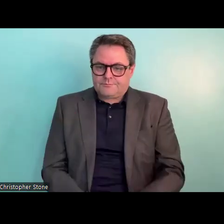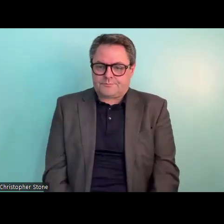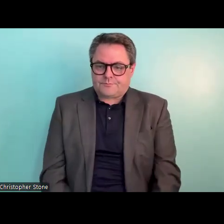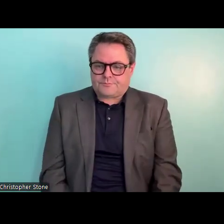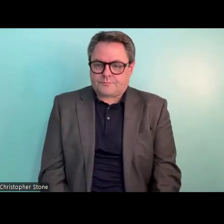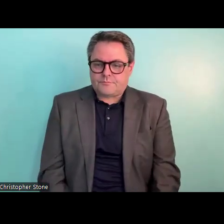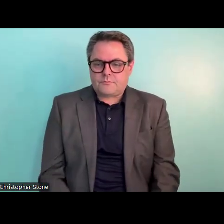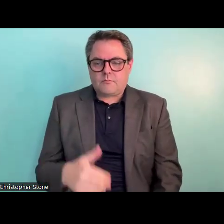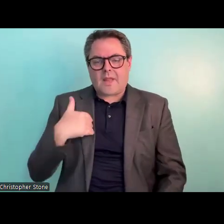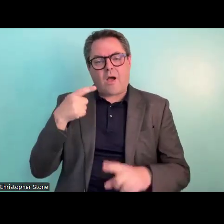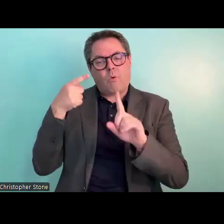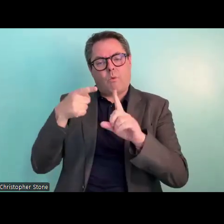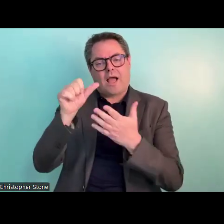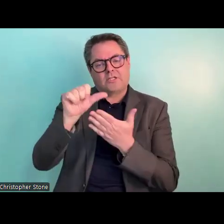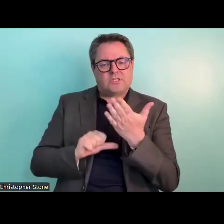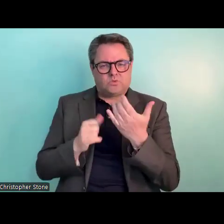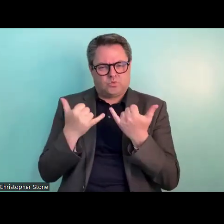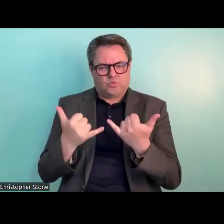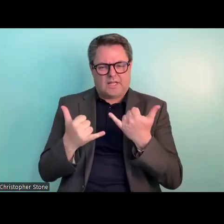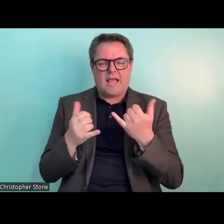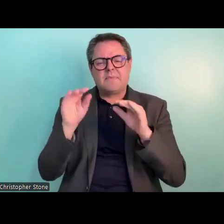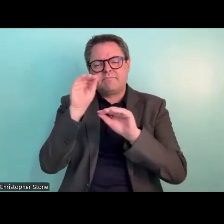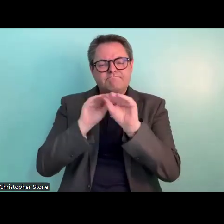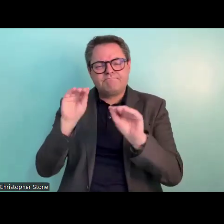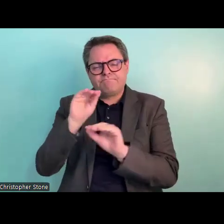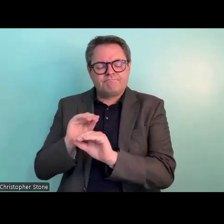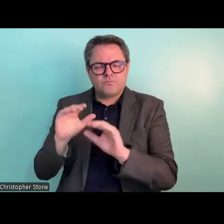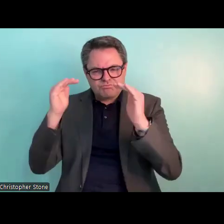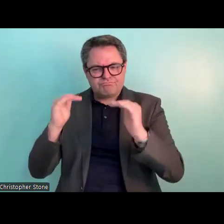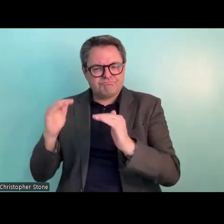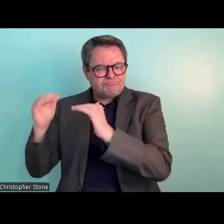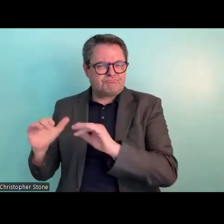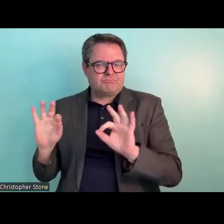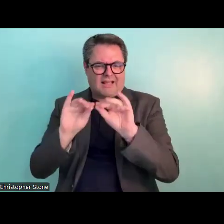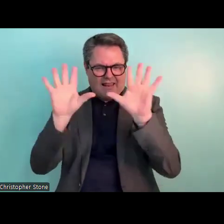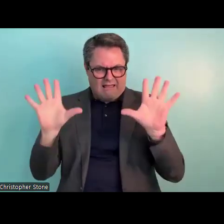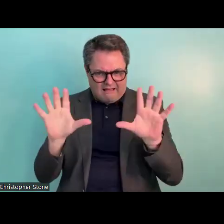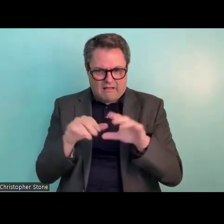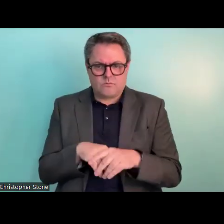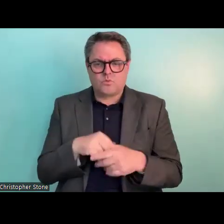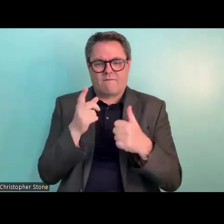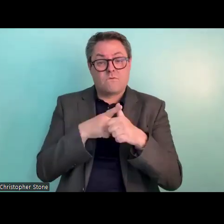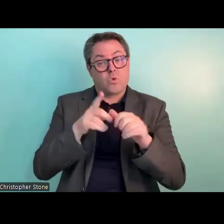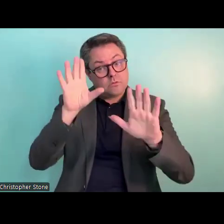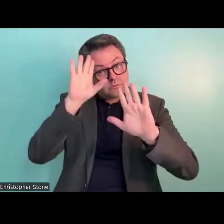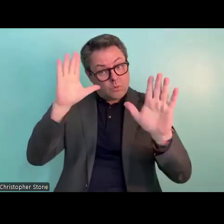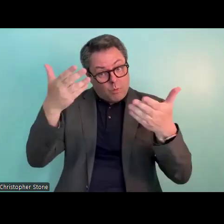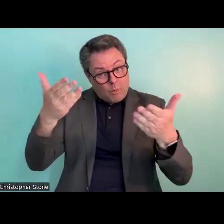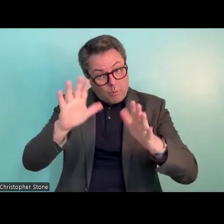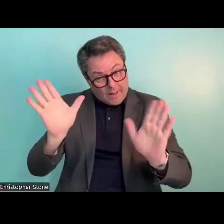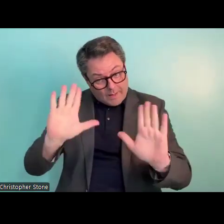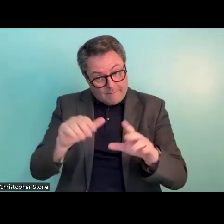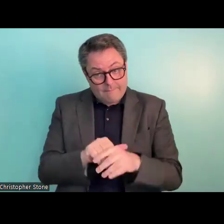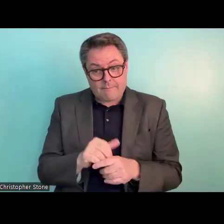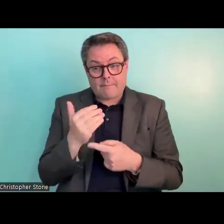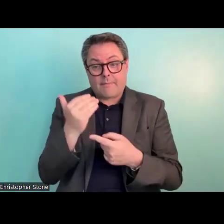of course. Next slide, please. Here we are. Thank you. So this is the agenda for today's meeting. This is what we will be hoping to